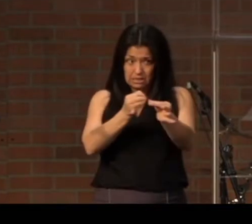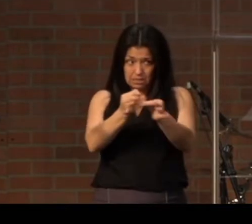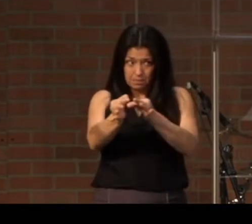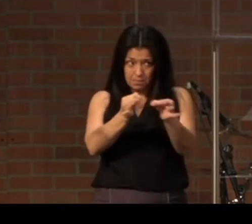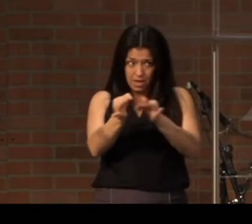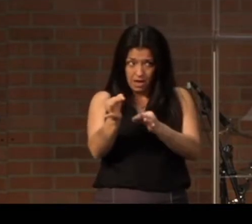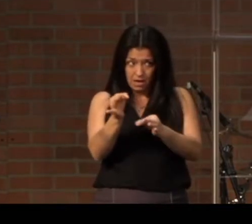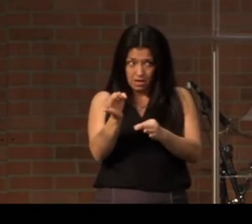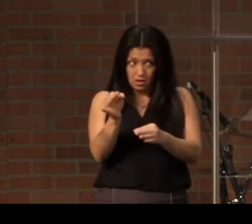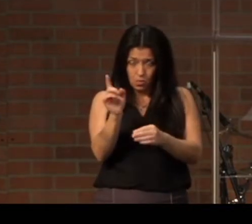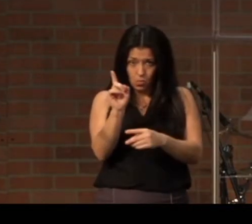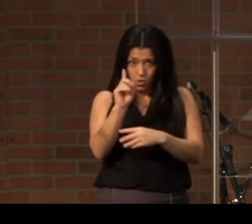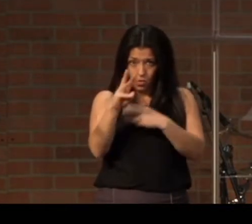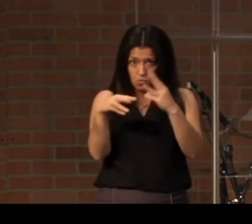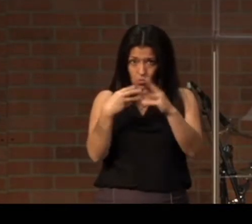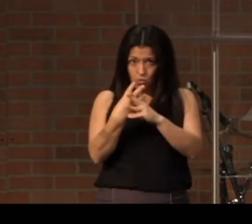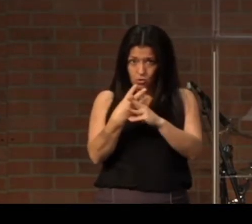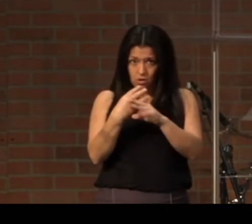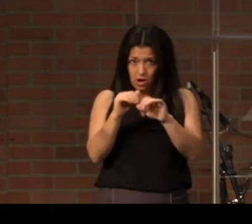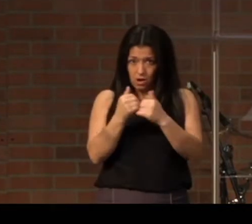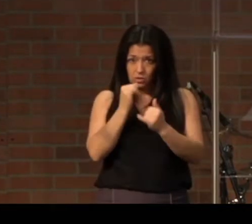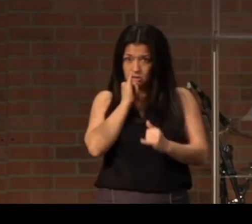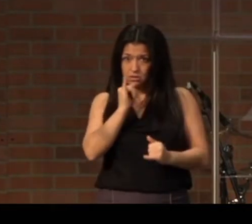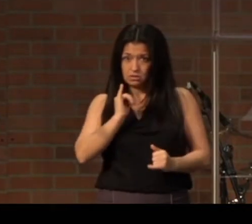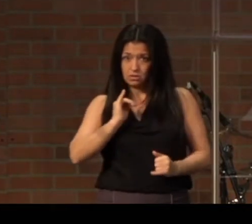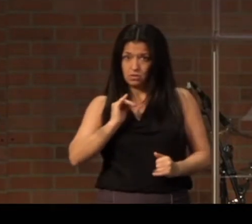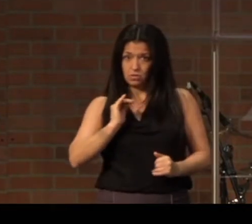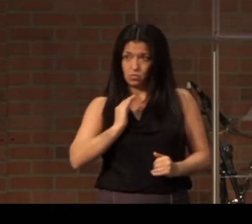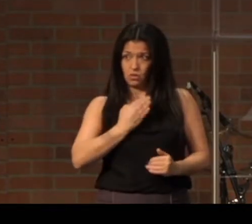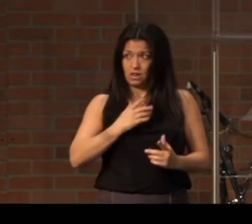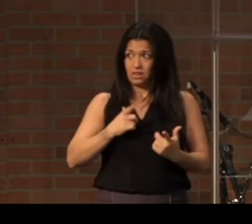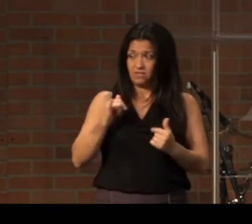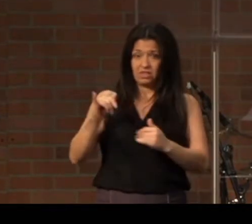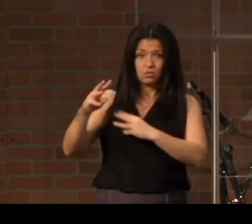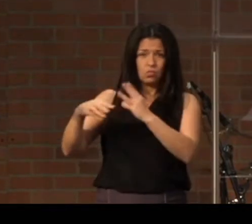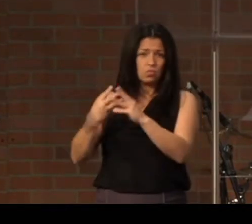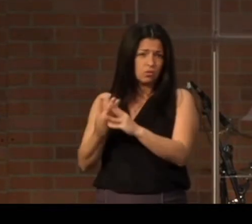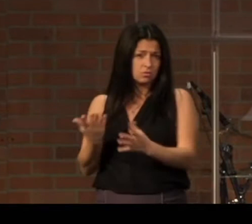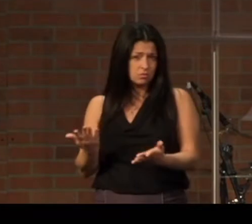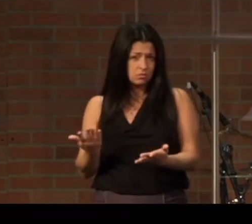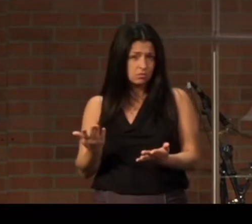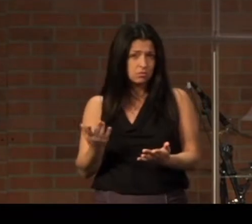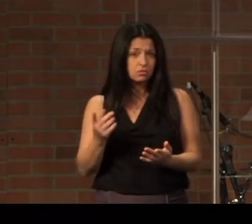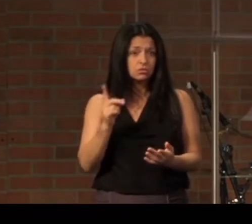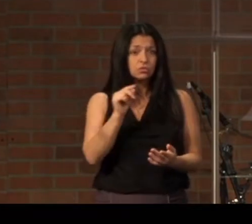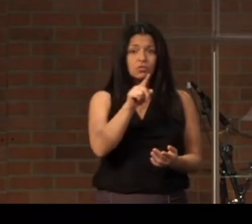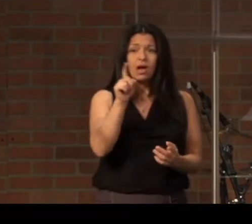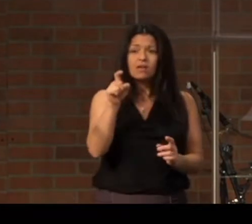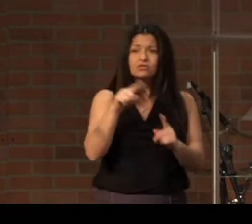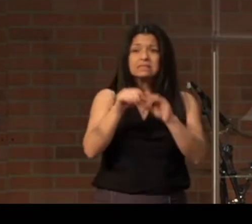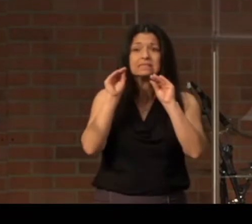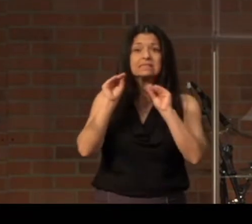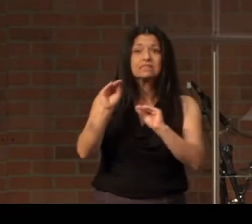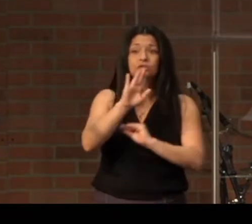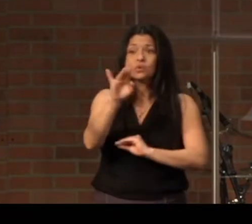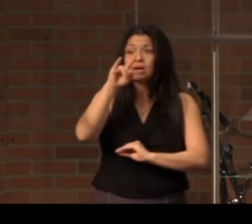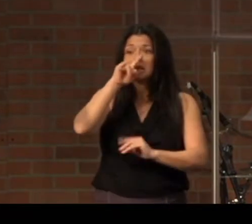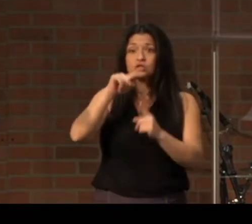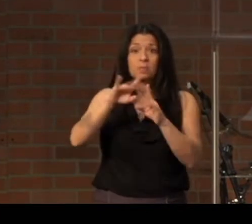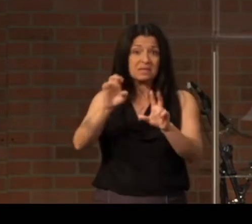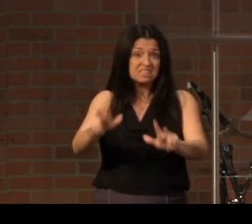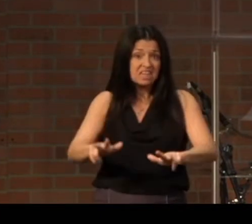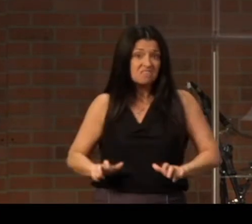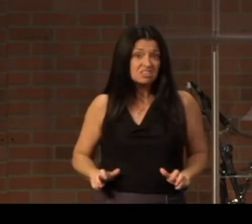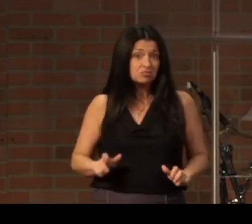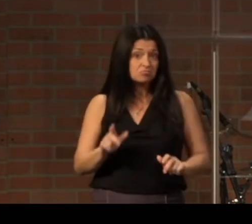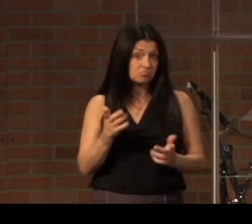we live in? Does it? I mean, any of you parents, did you ever have to teach your kids to be selfish? Did you